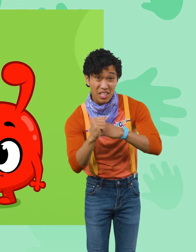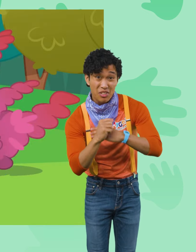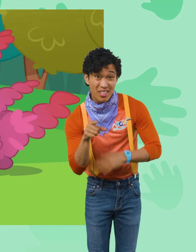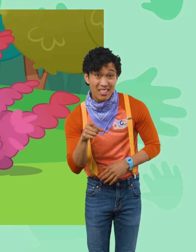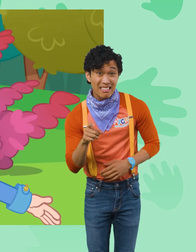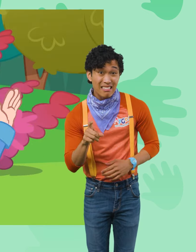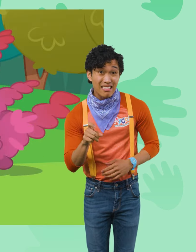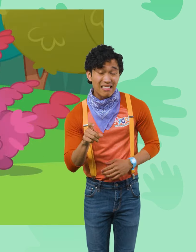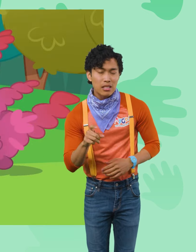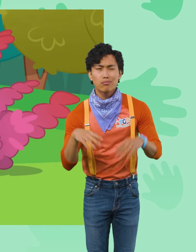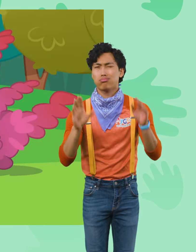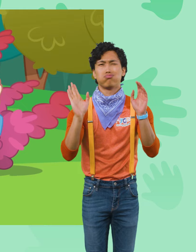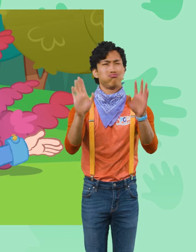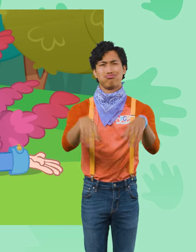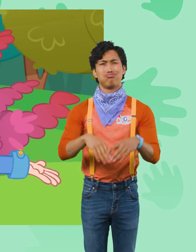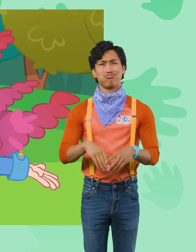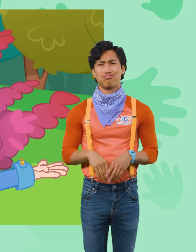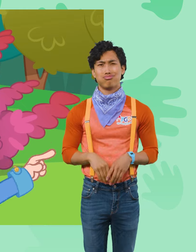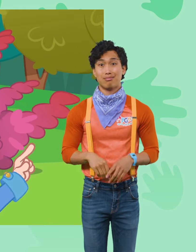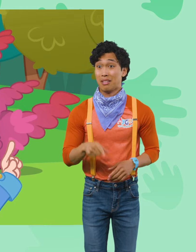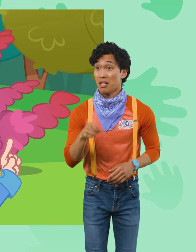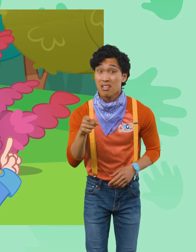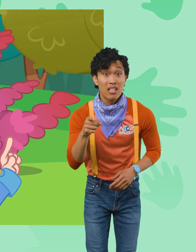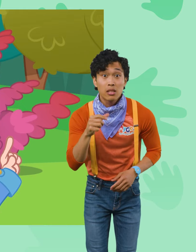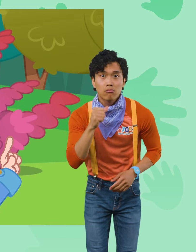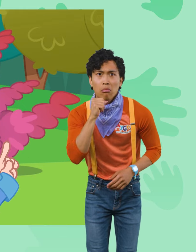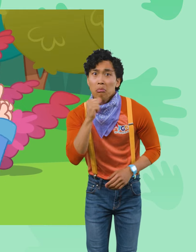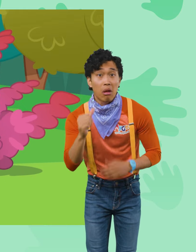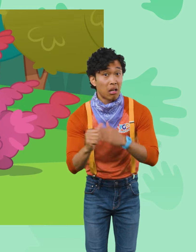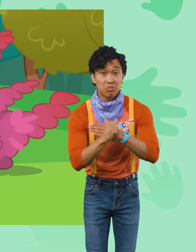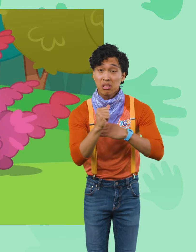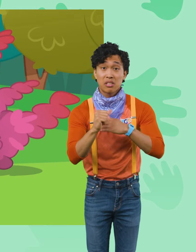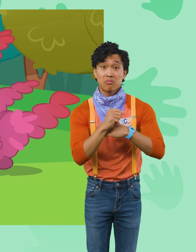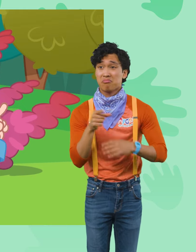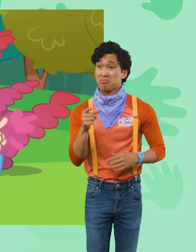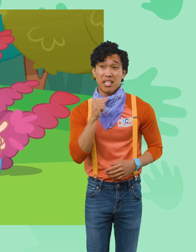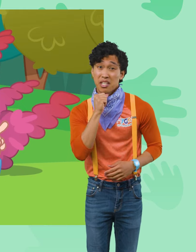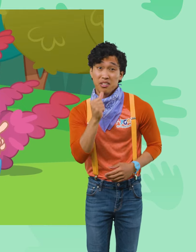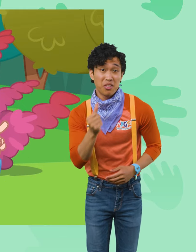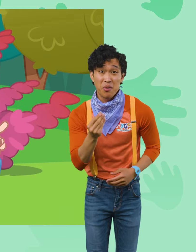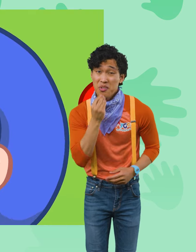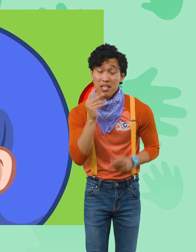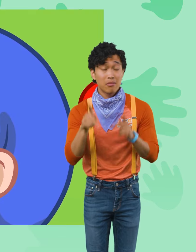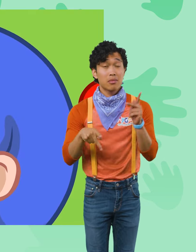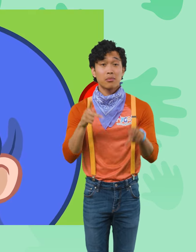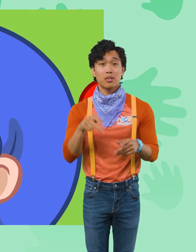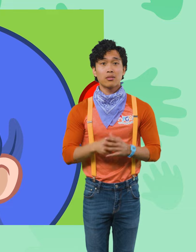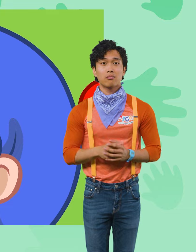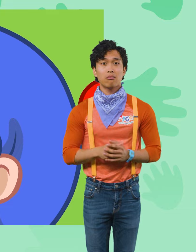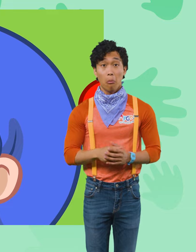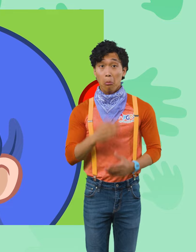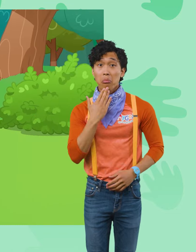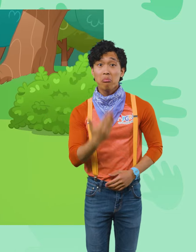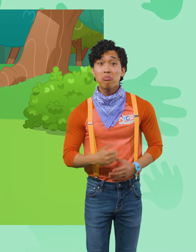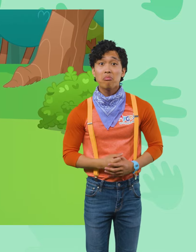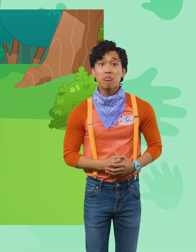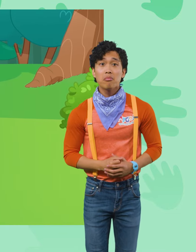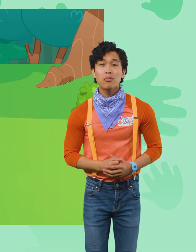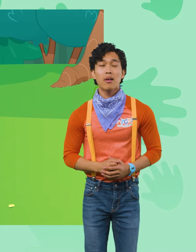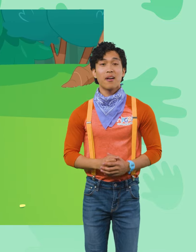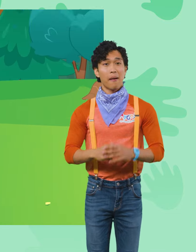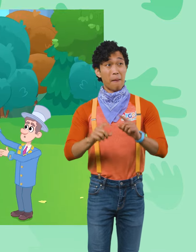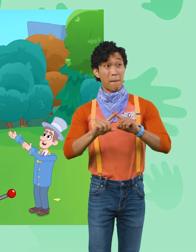dangerous? Nonsense. These are harmless. They don't eat people. Well, that's good.